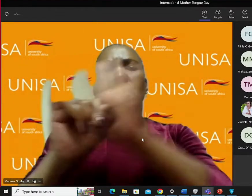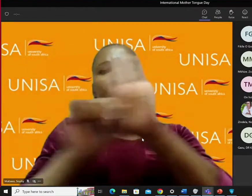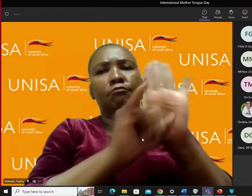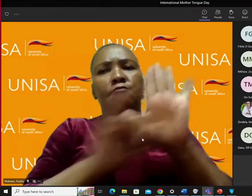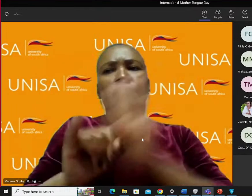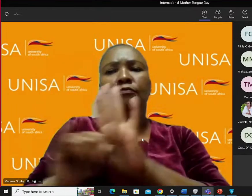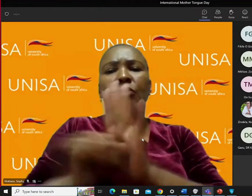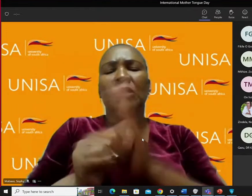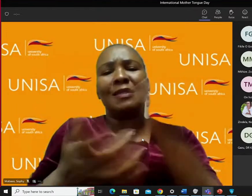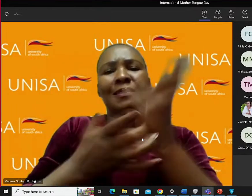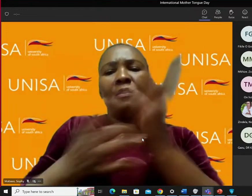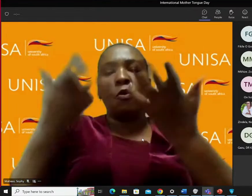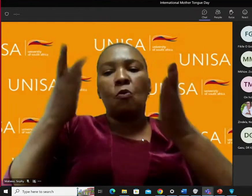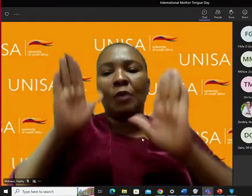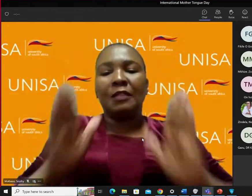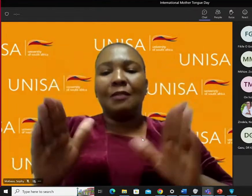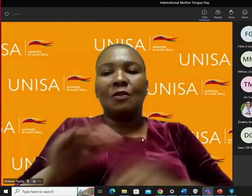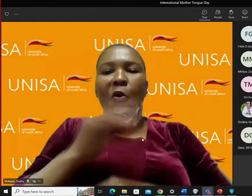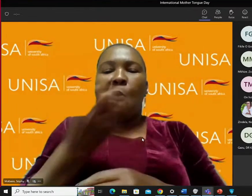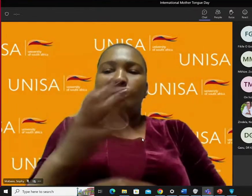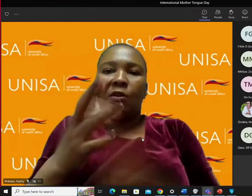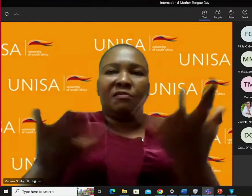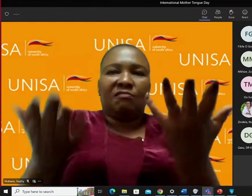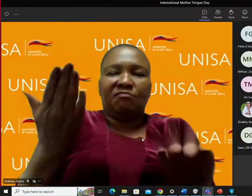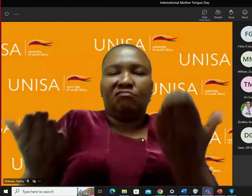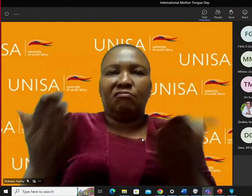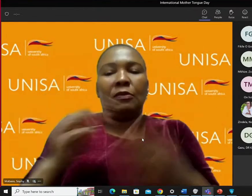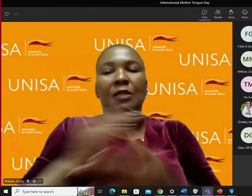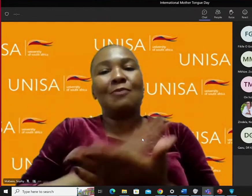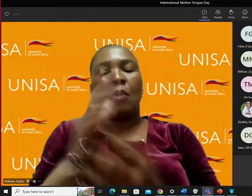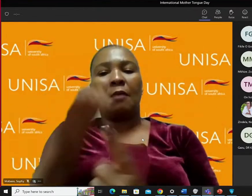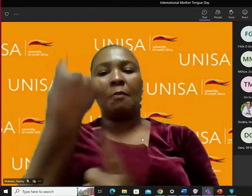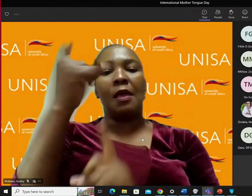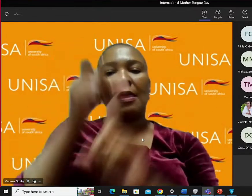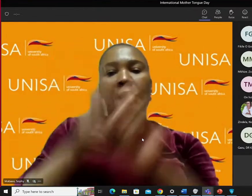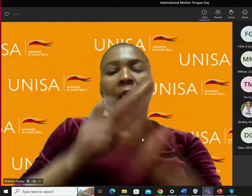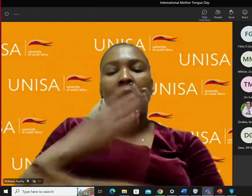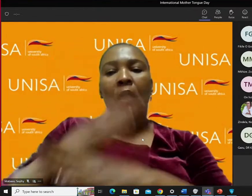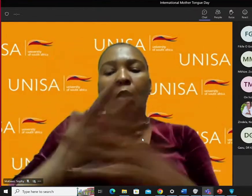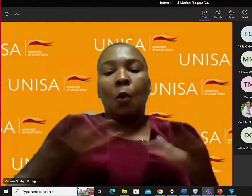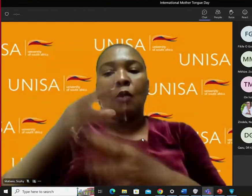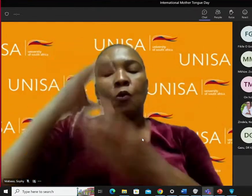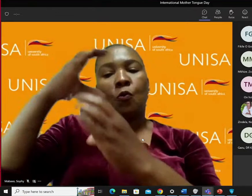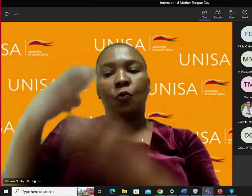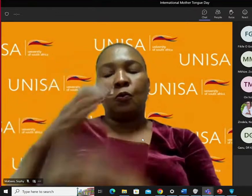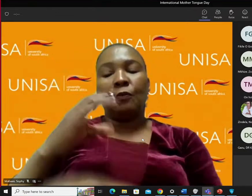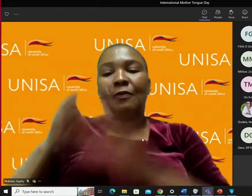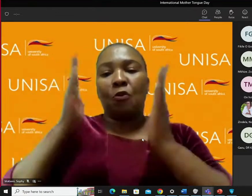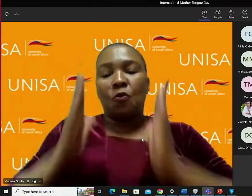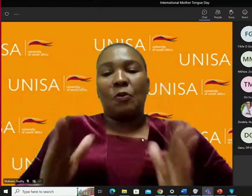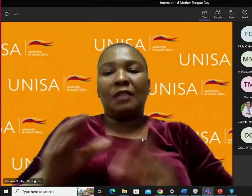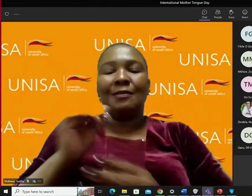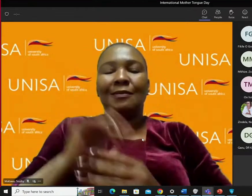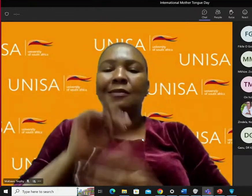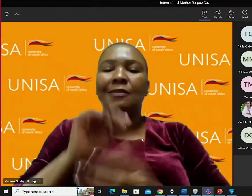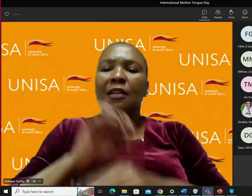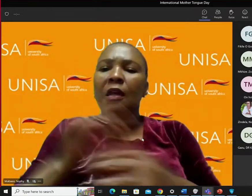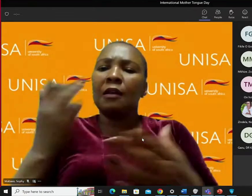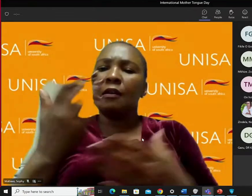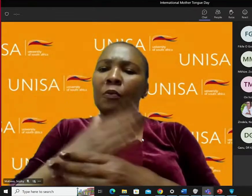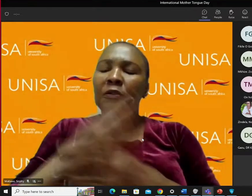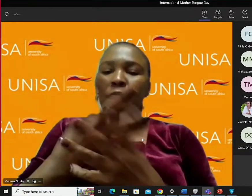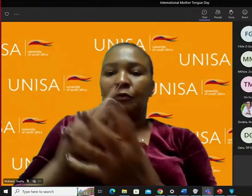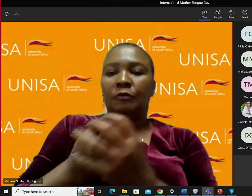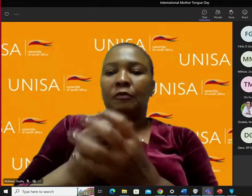digital humanist or even just as someone working in the humanities to get in touch and see where you can